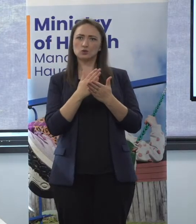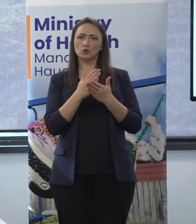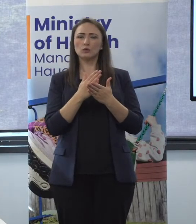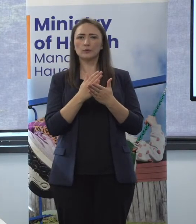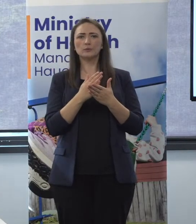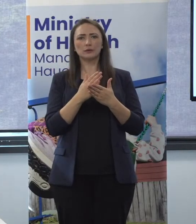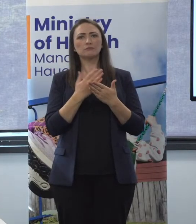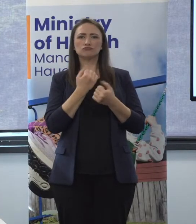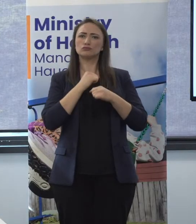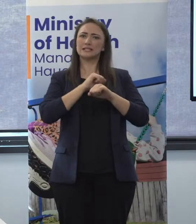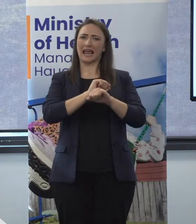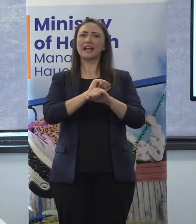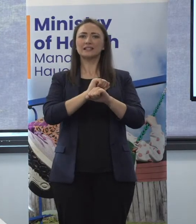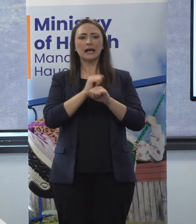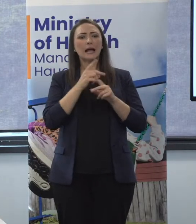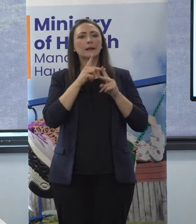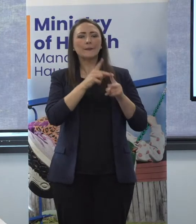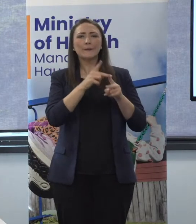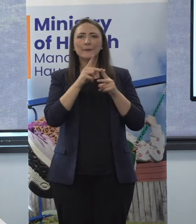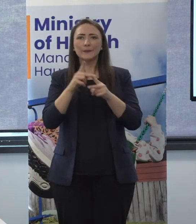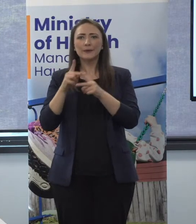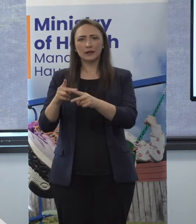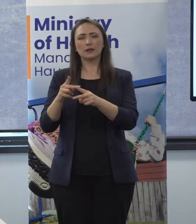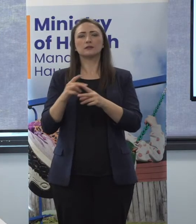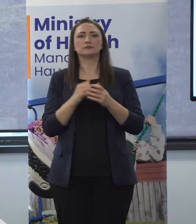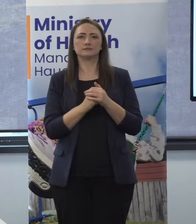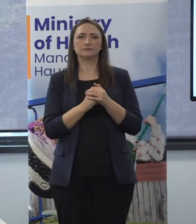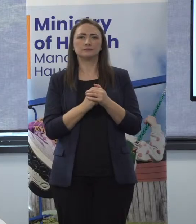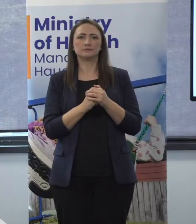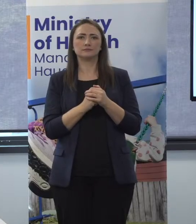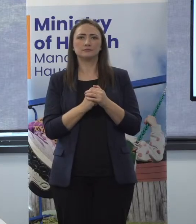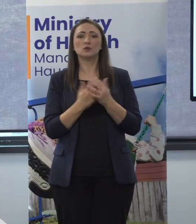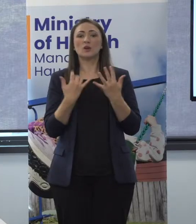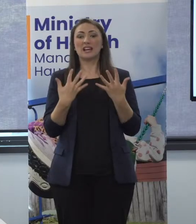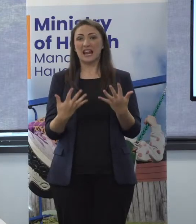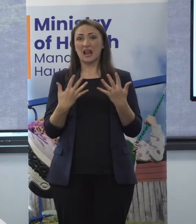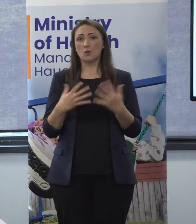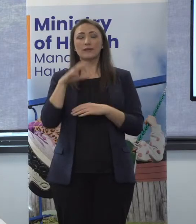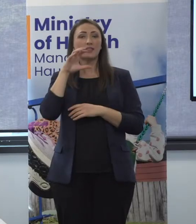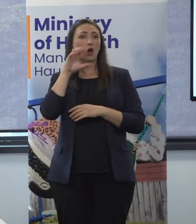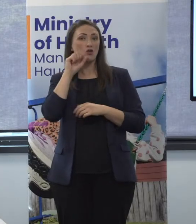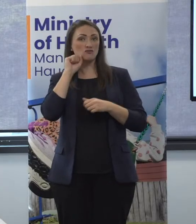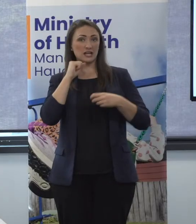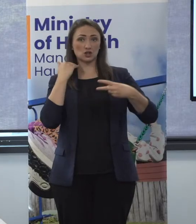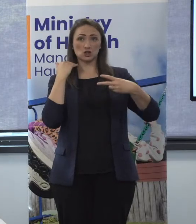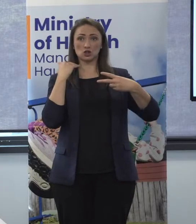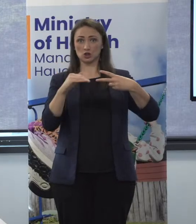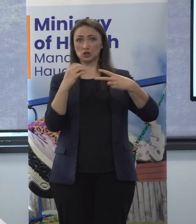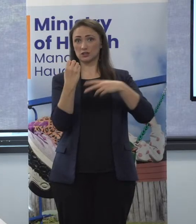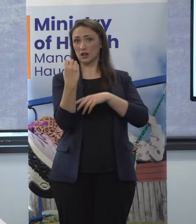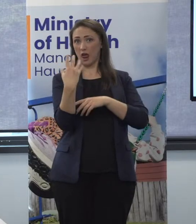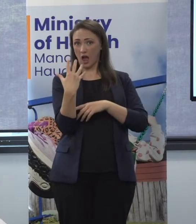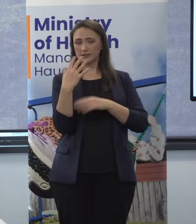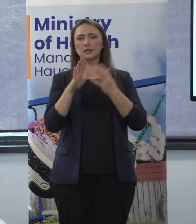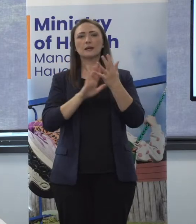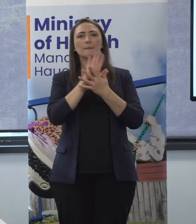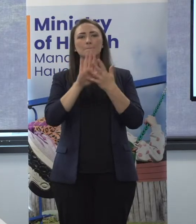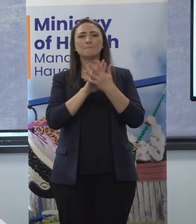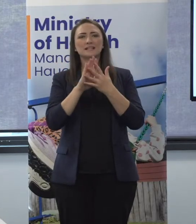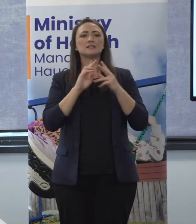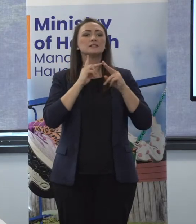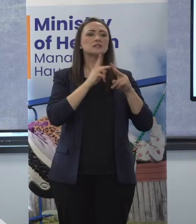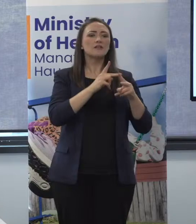about protection and surveillance, and hence the emphasis today on our surveillance approach. Now, those settings within